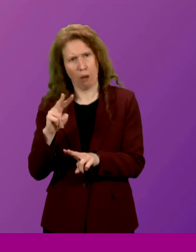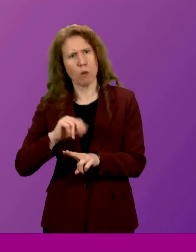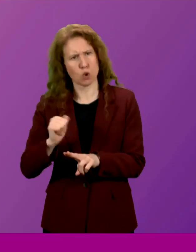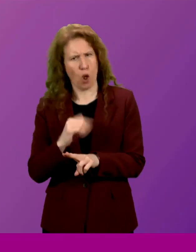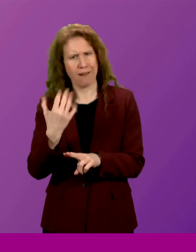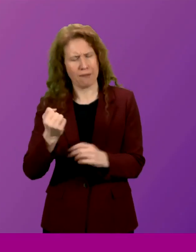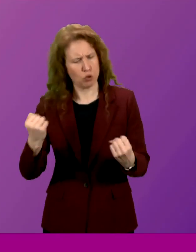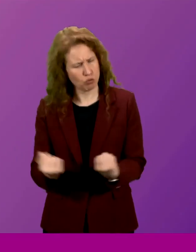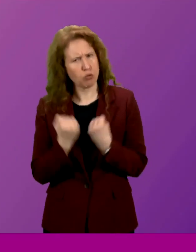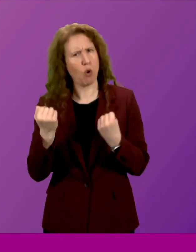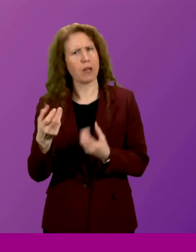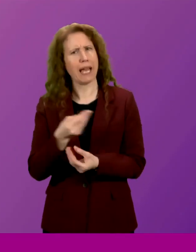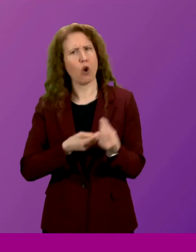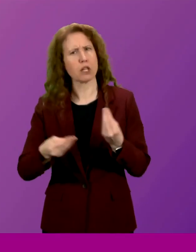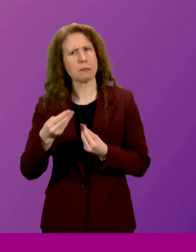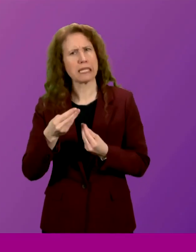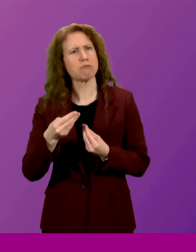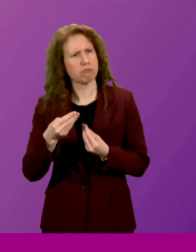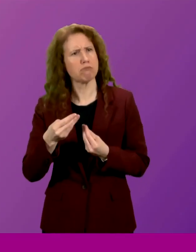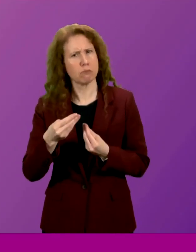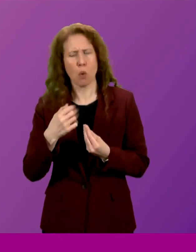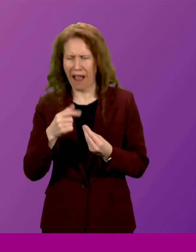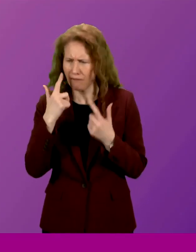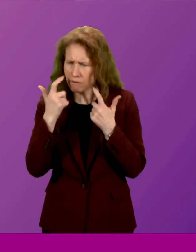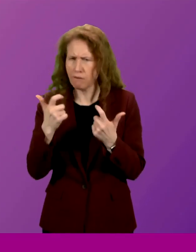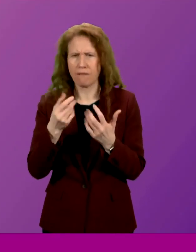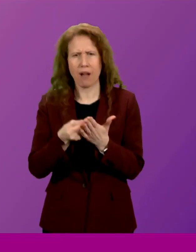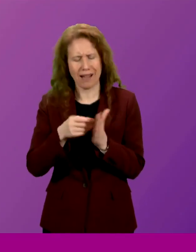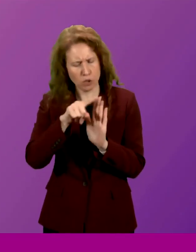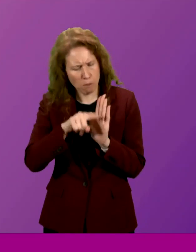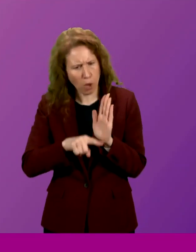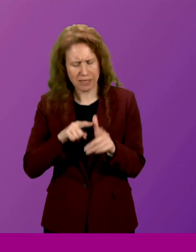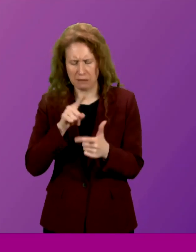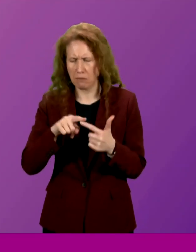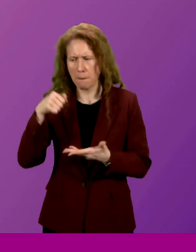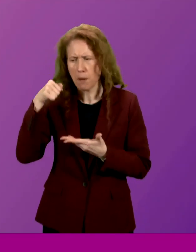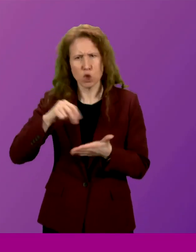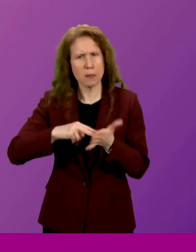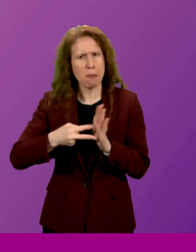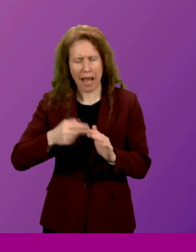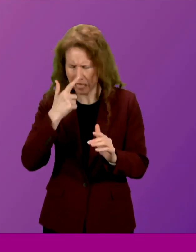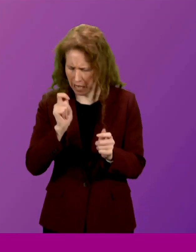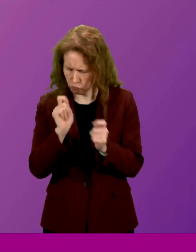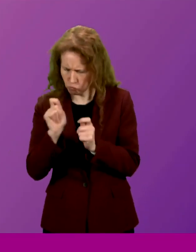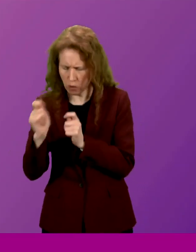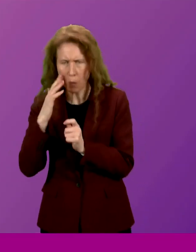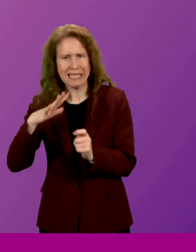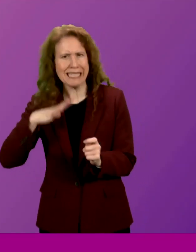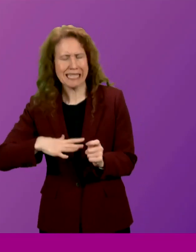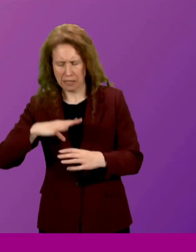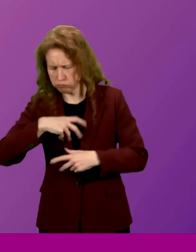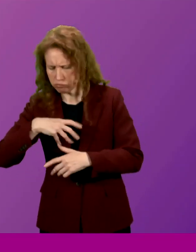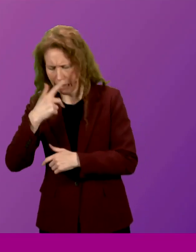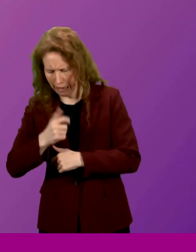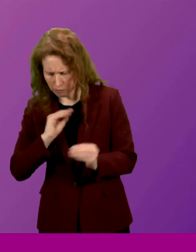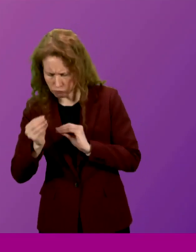a strong economy, we have prudent financial policies, budgetary planning with the ability to adjust where necessary in a timely